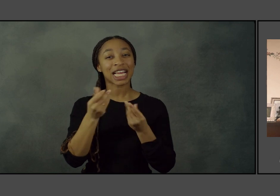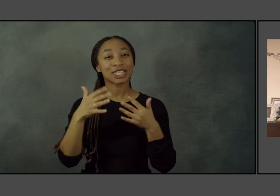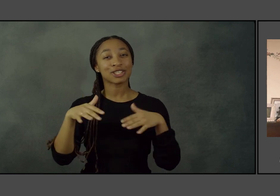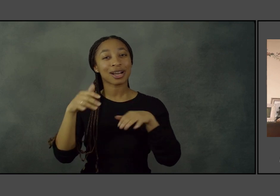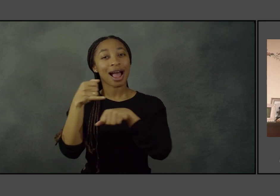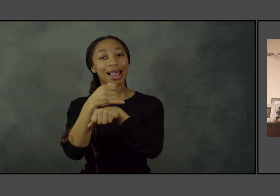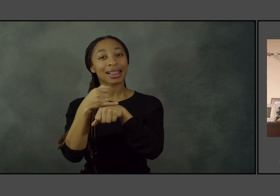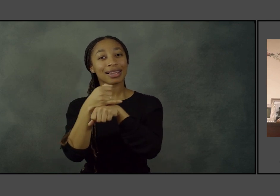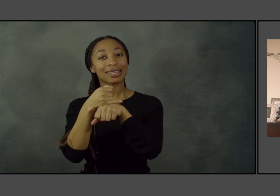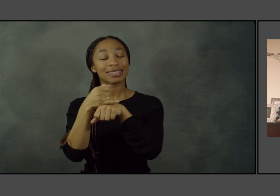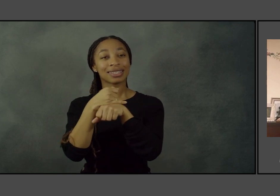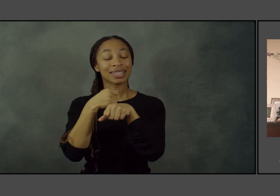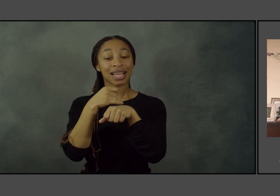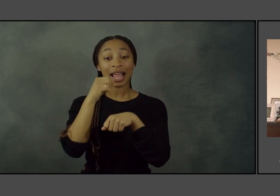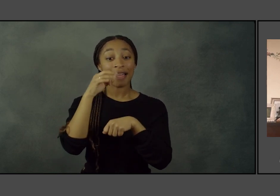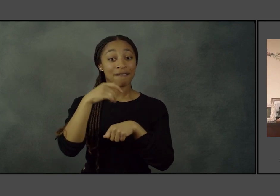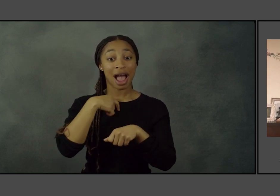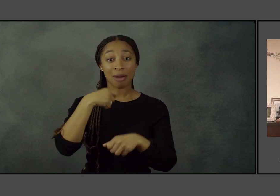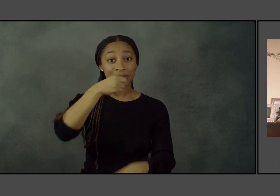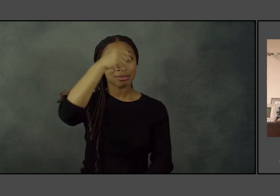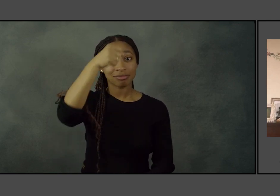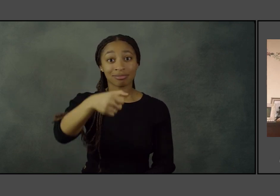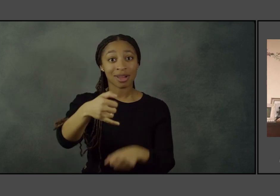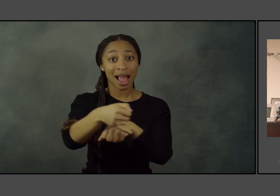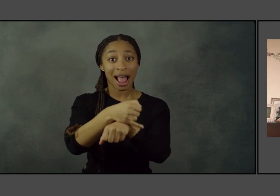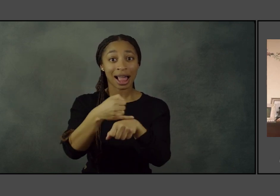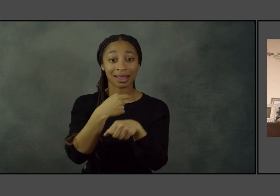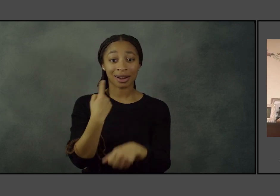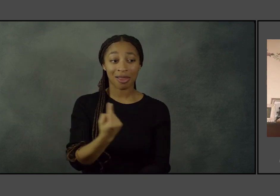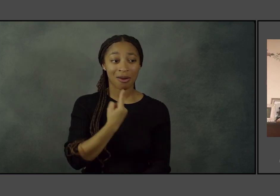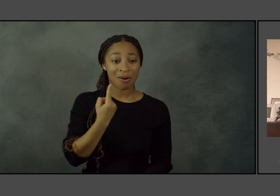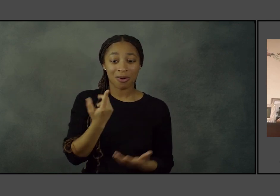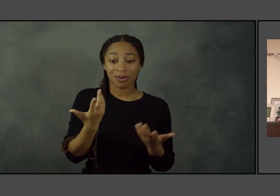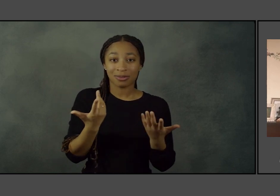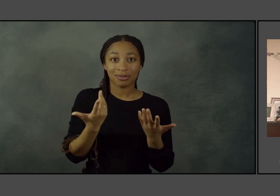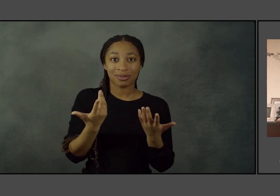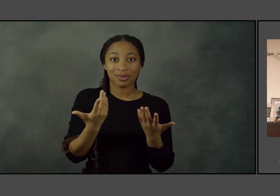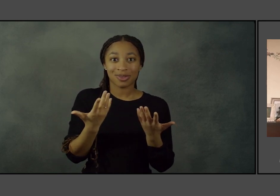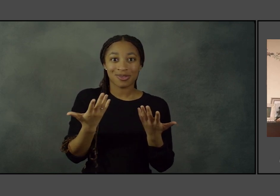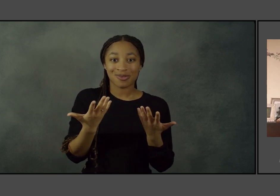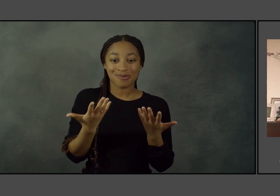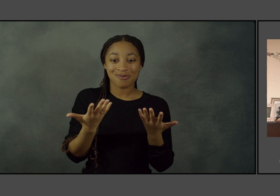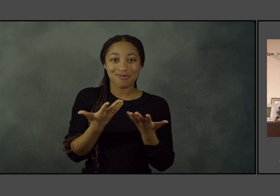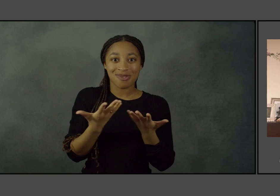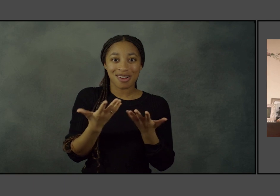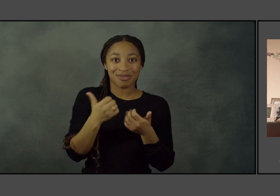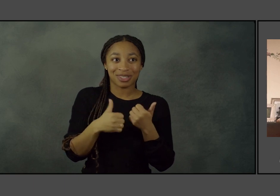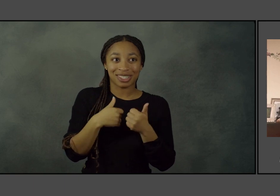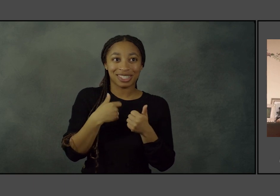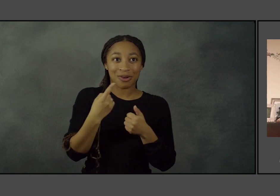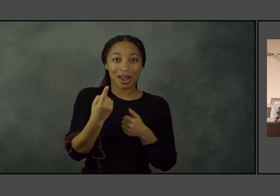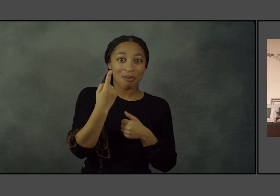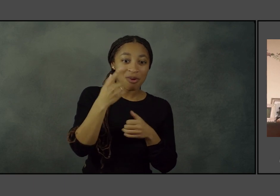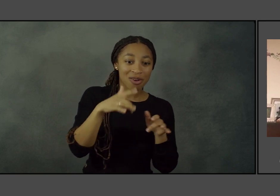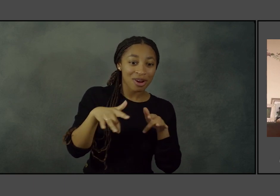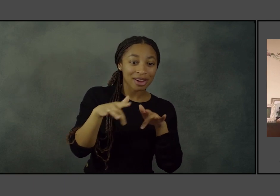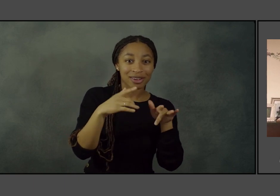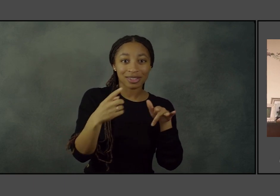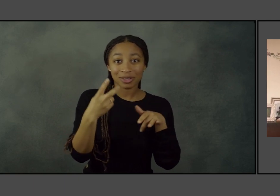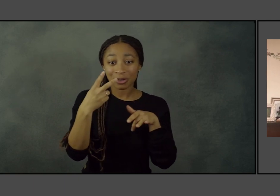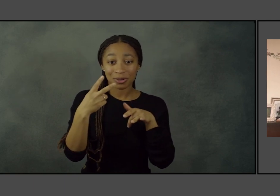want to have there? And do I get one record on a desert island, or do I get two, or do I get five?